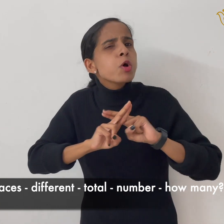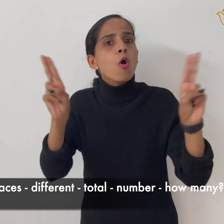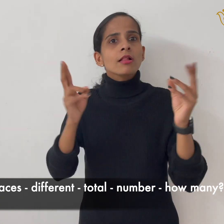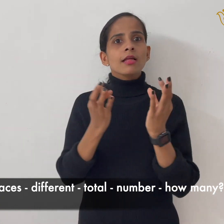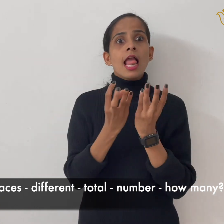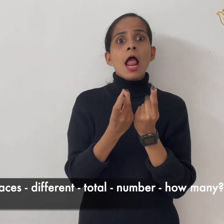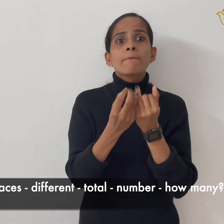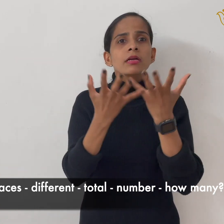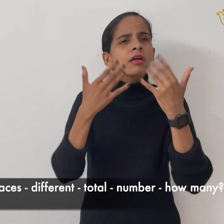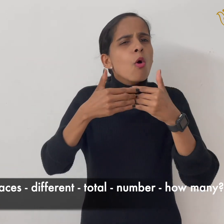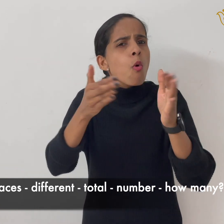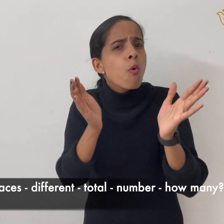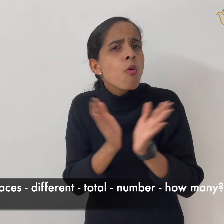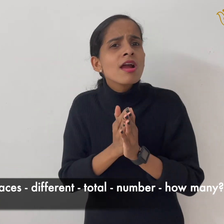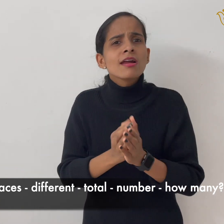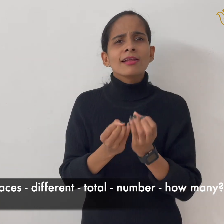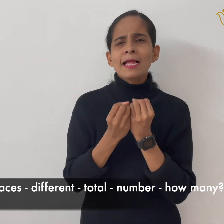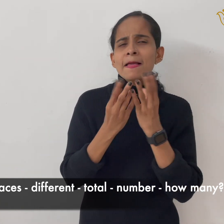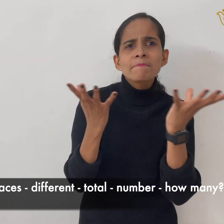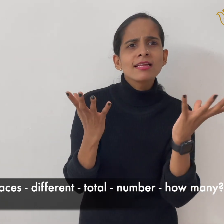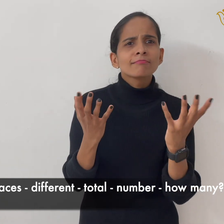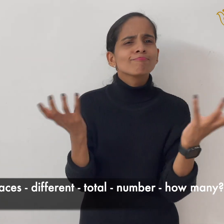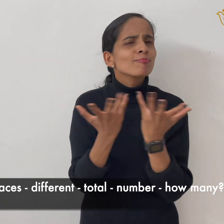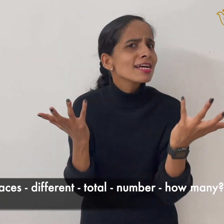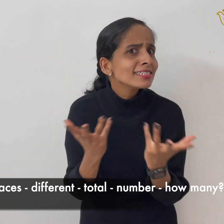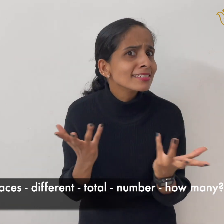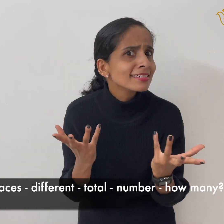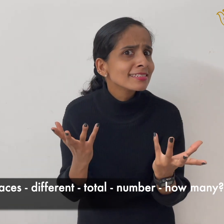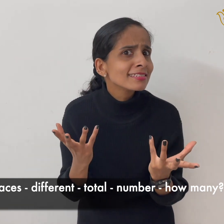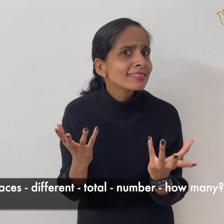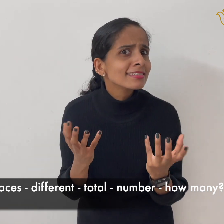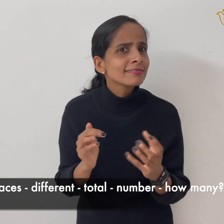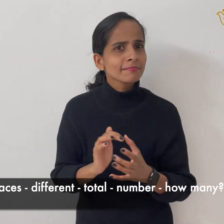different, total, number. How many?